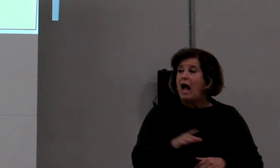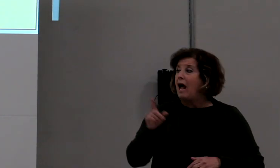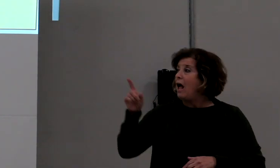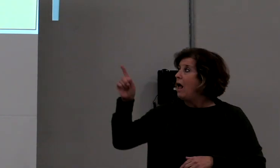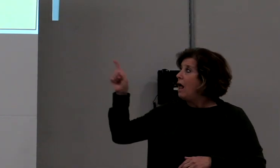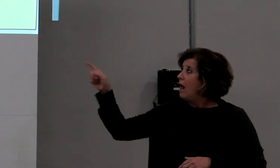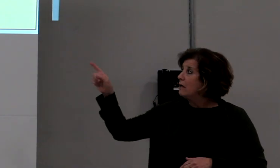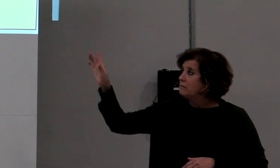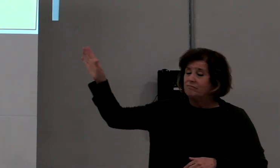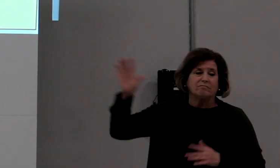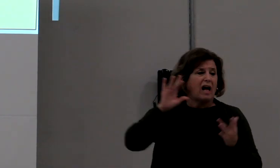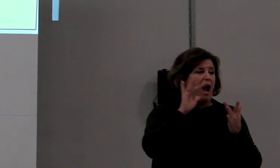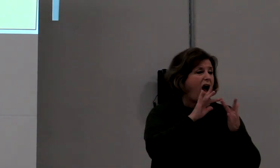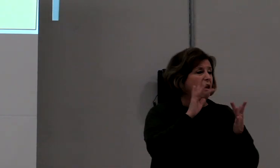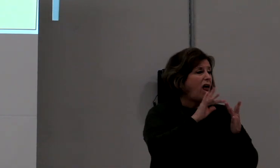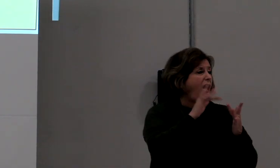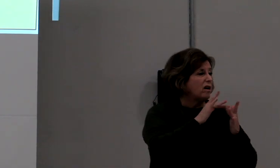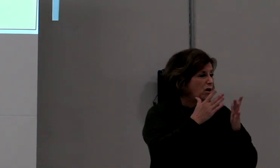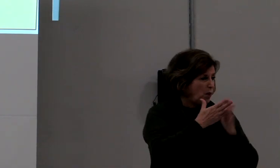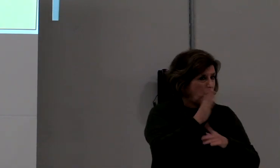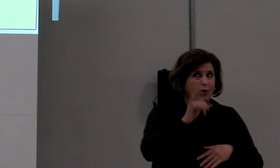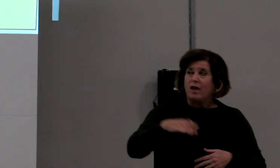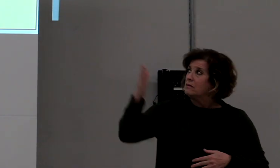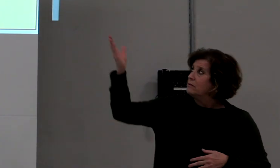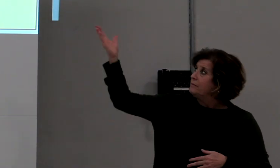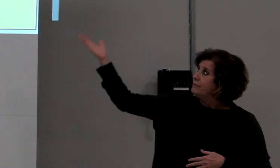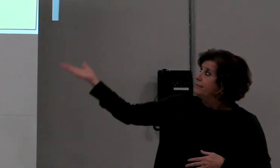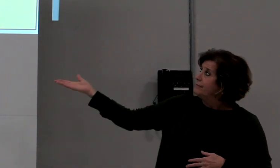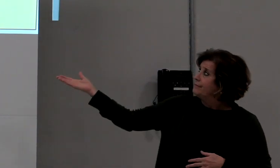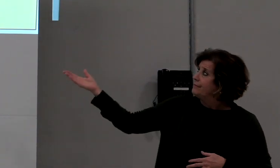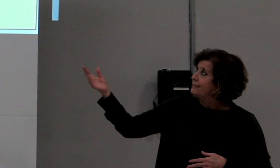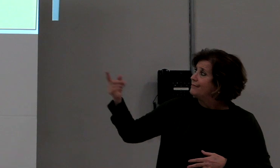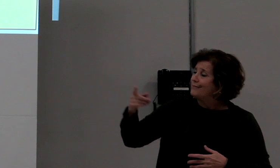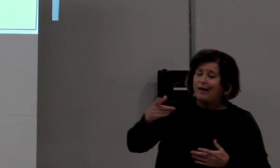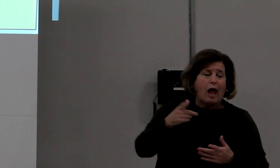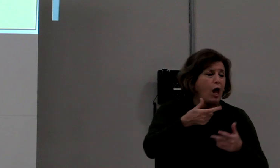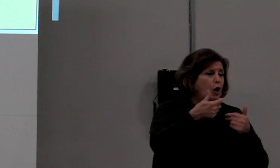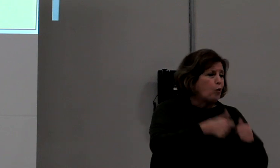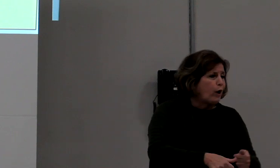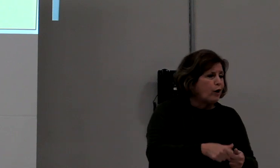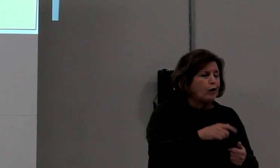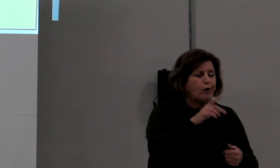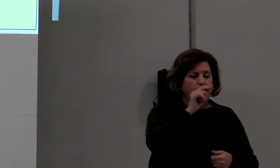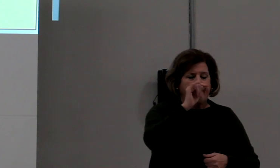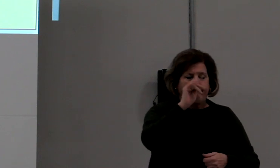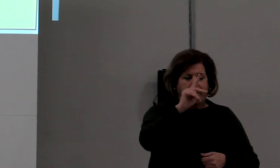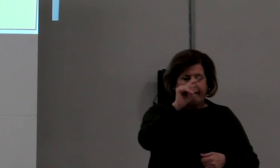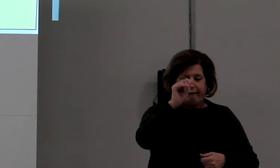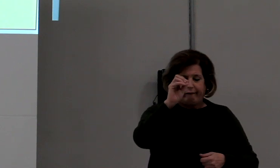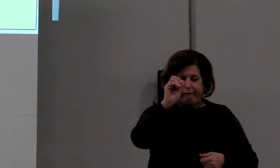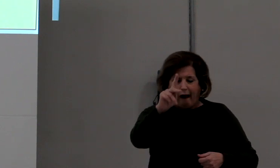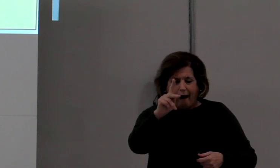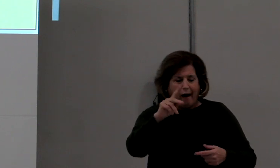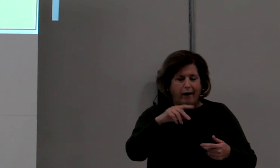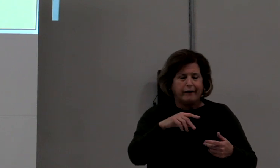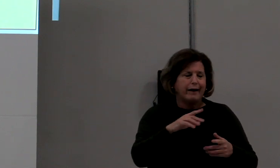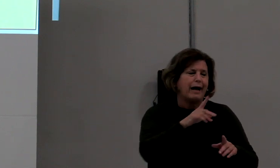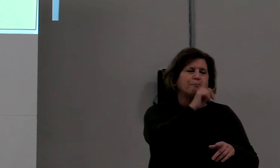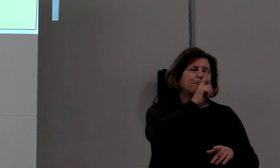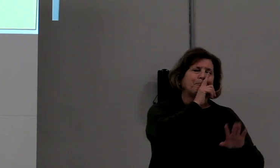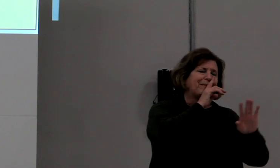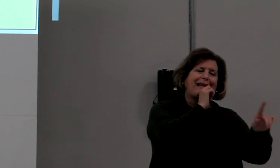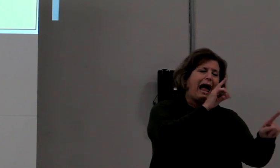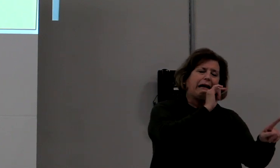our contact information. We're all over Twitter, TikTok, anything, maybe not TikTok, but